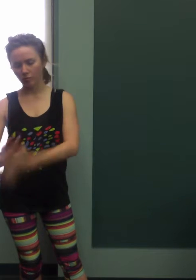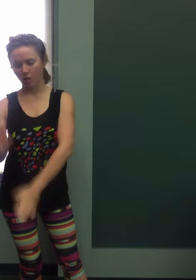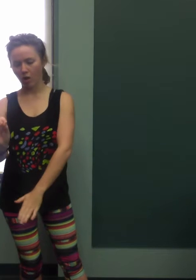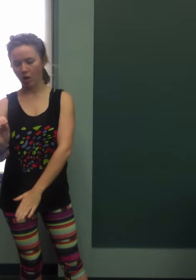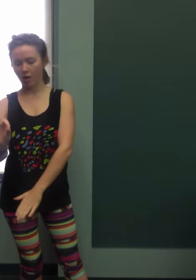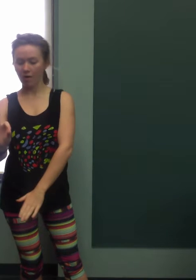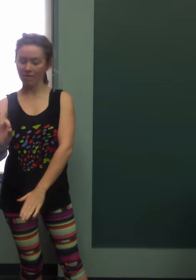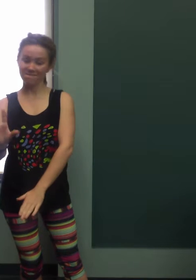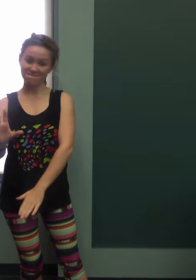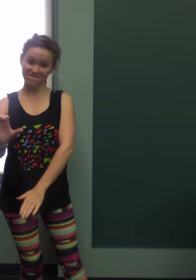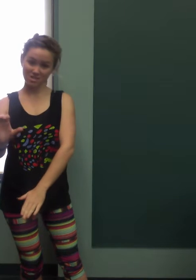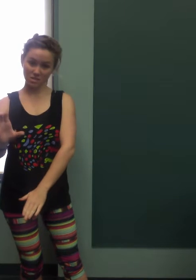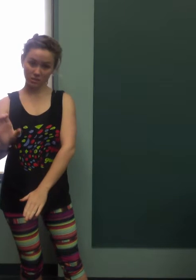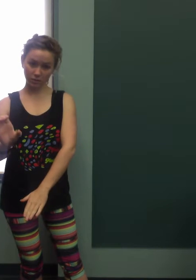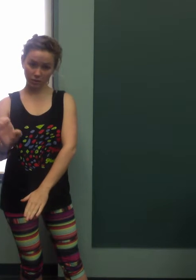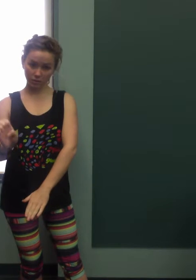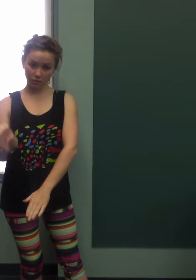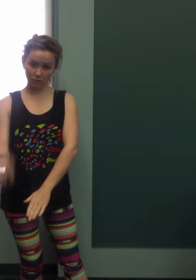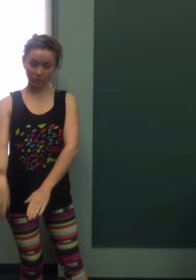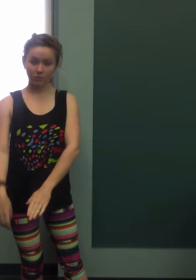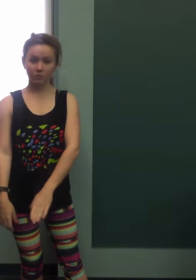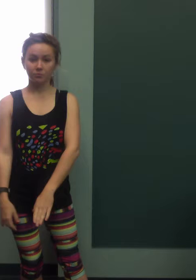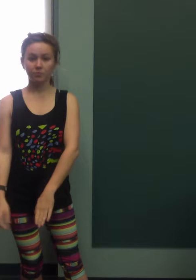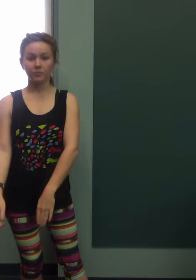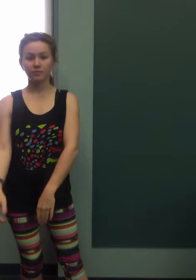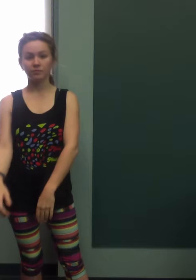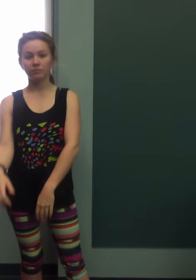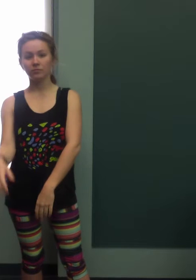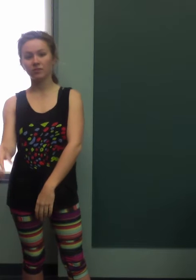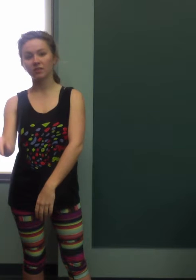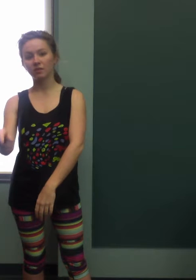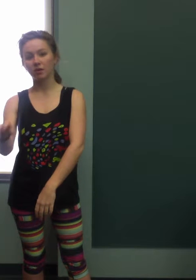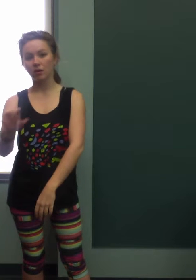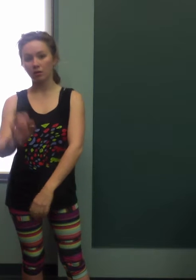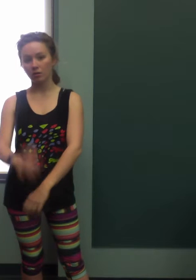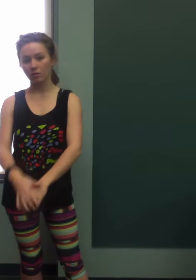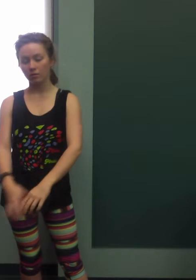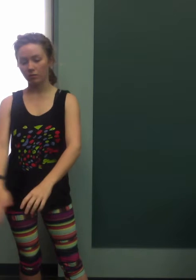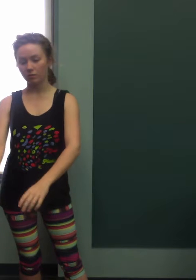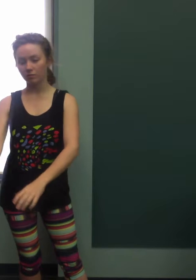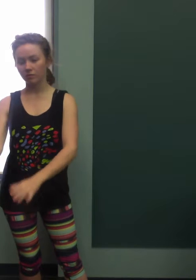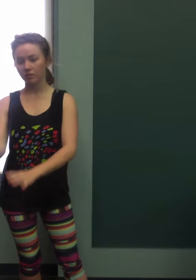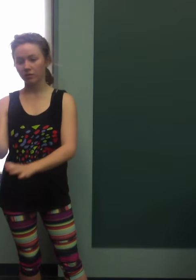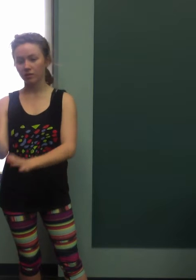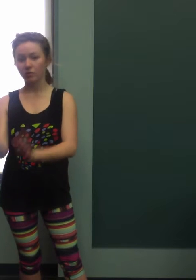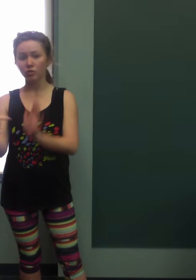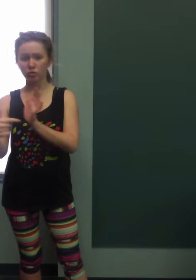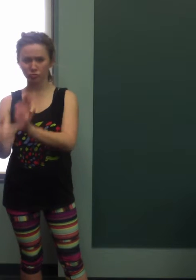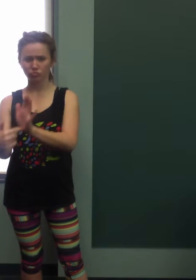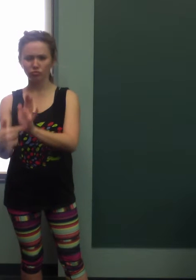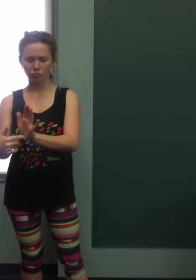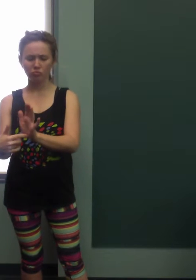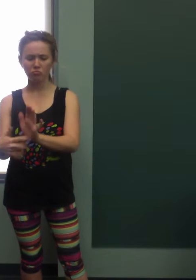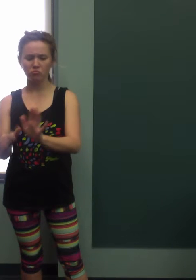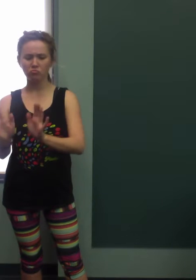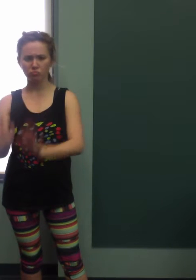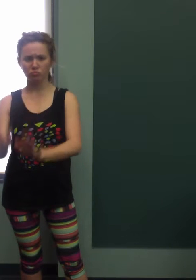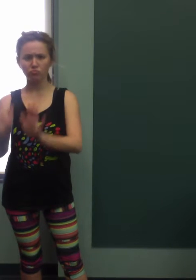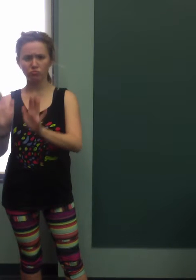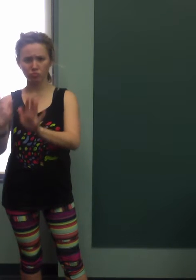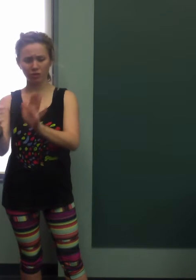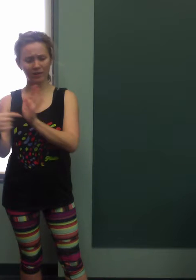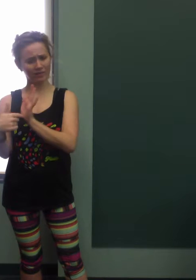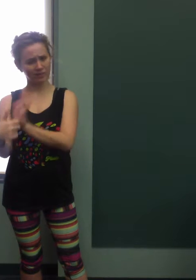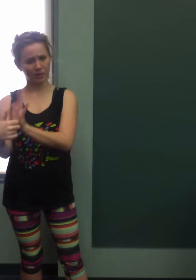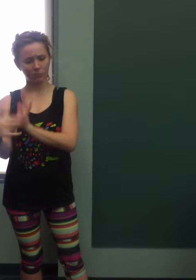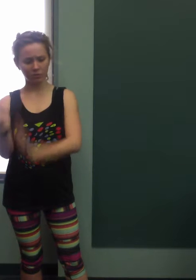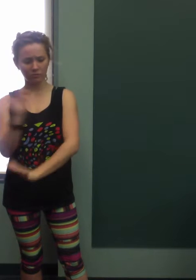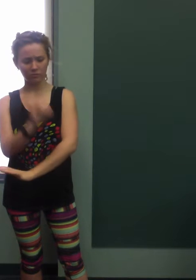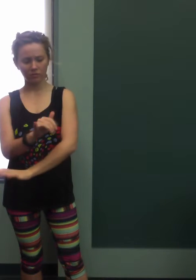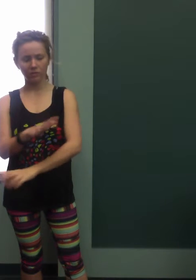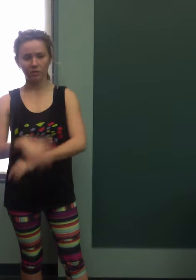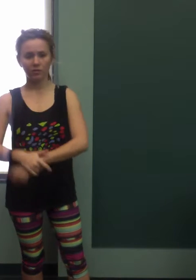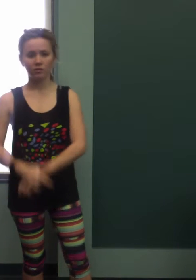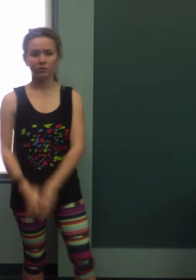little ringing of a bell in a mint. So you may want to watch that. So basically when we see it, we start to salivate. We have glands, 3